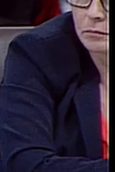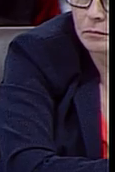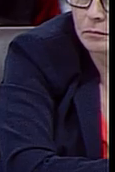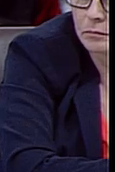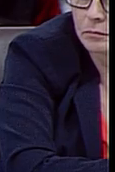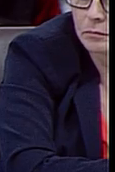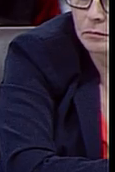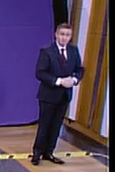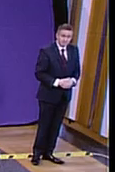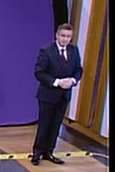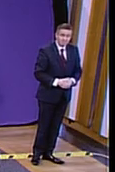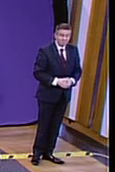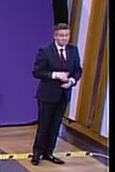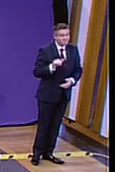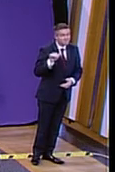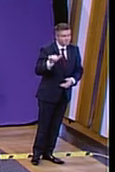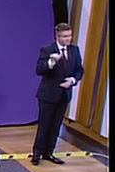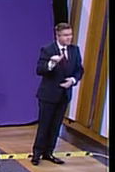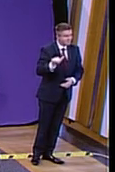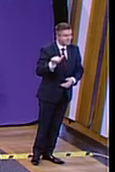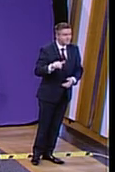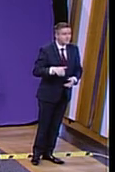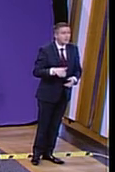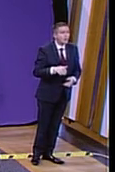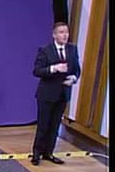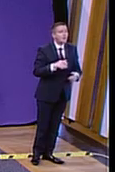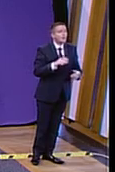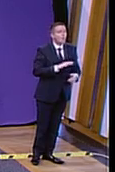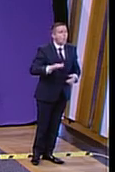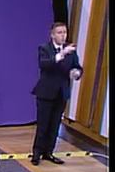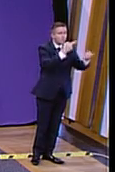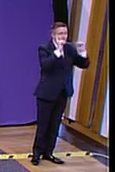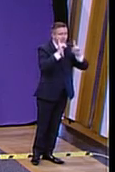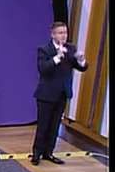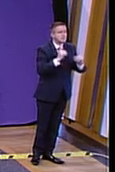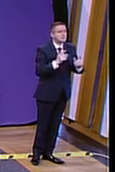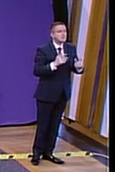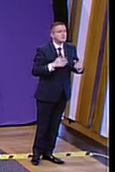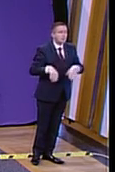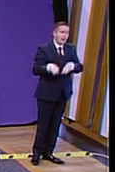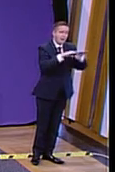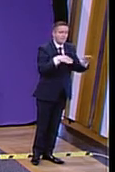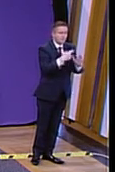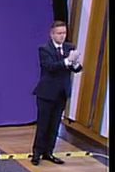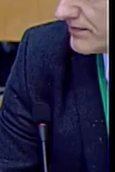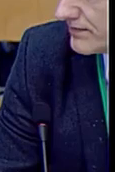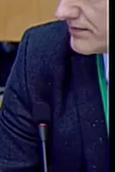there was some sort of sector-wide guideline for DSA, then we would be able to assess people much